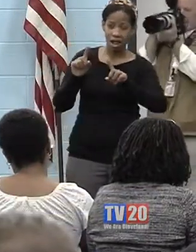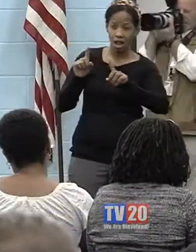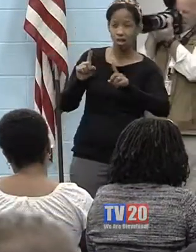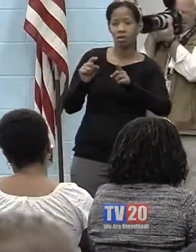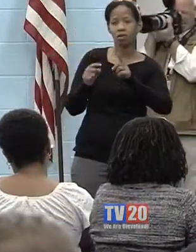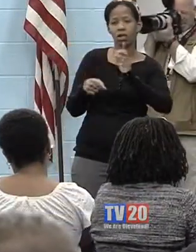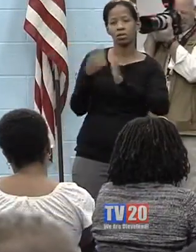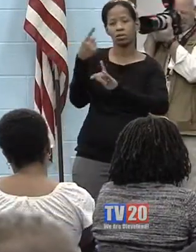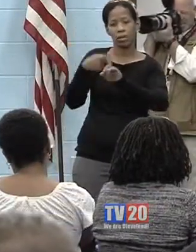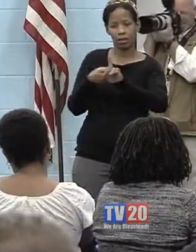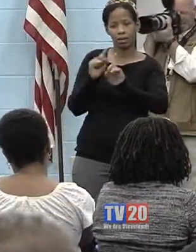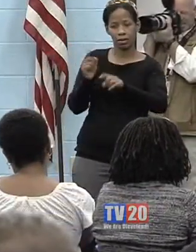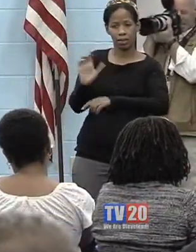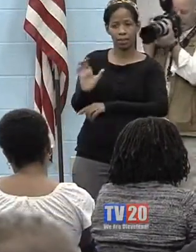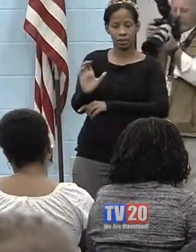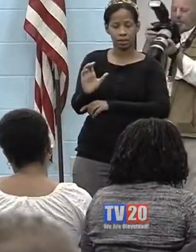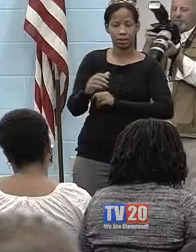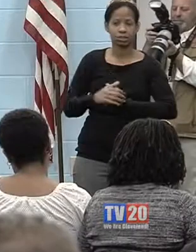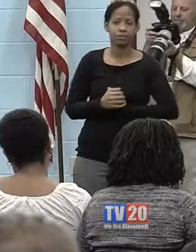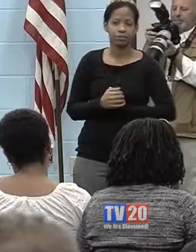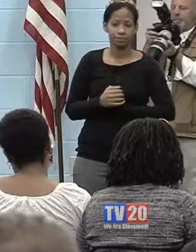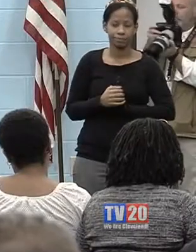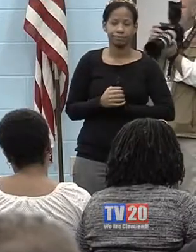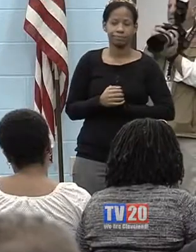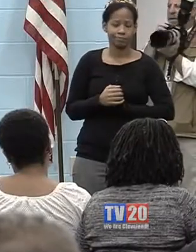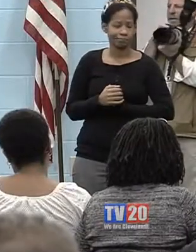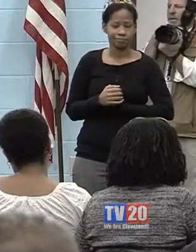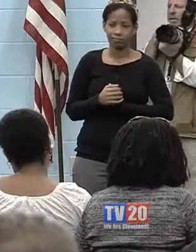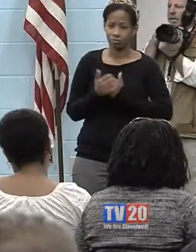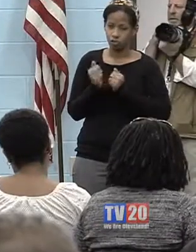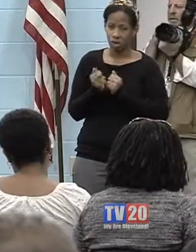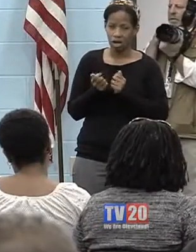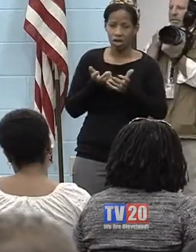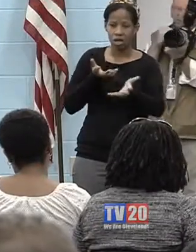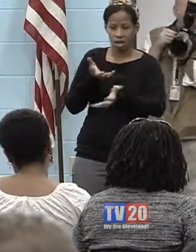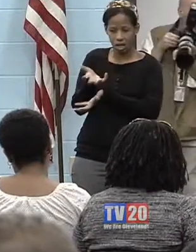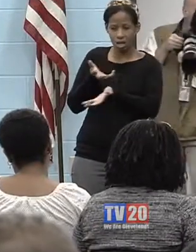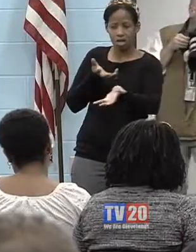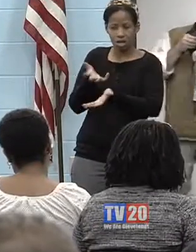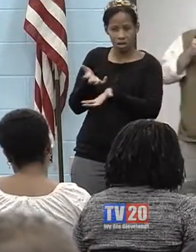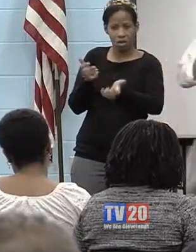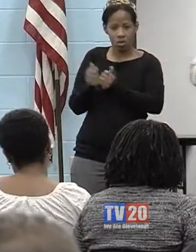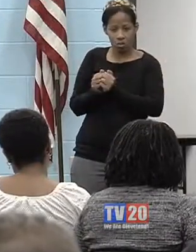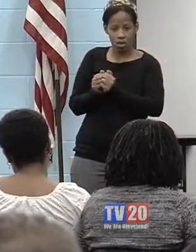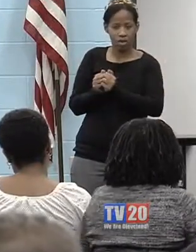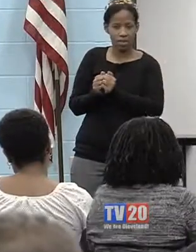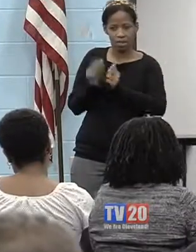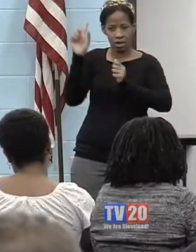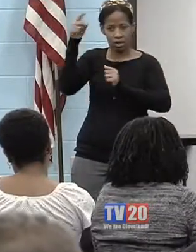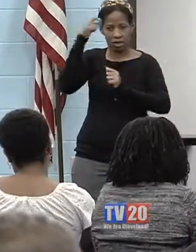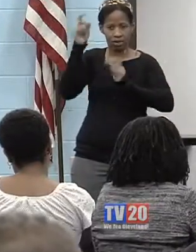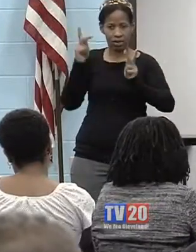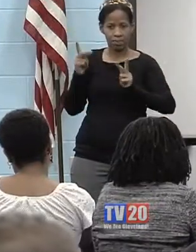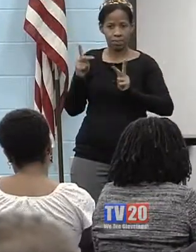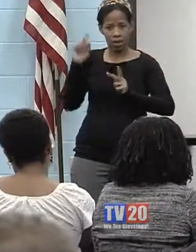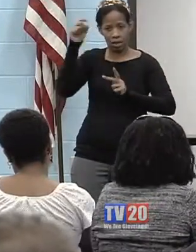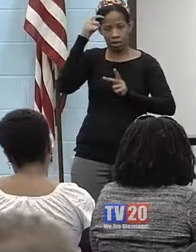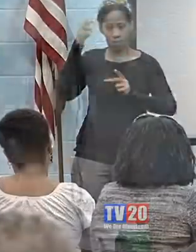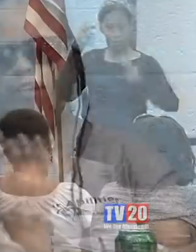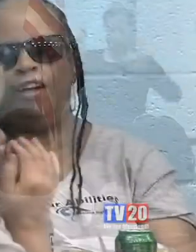wrong. This is really wrong. A funny thing happened. What the elected official does is first, they think they know everything. Oh,